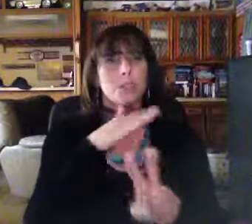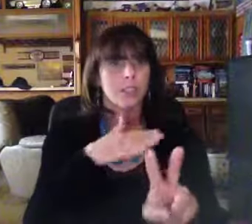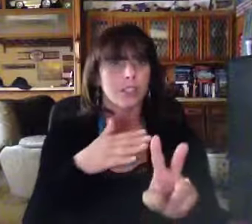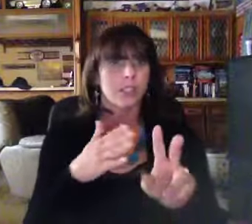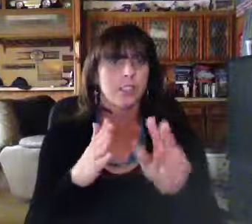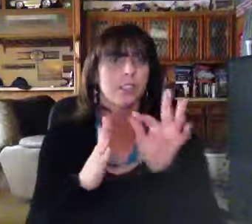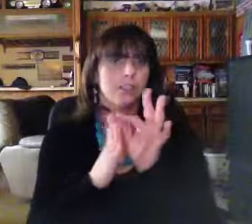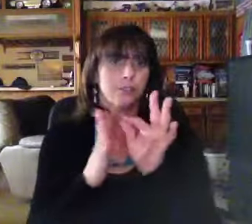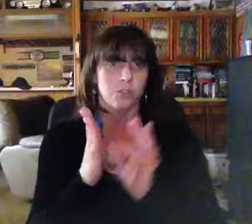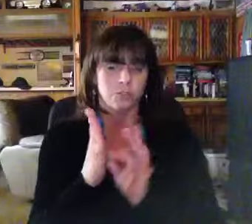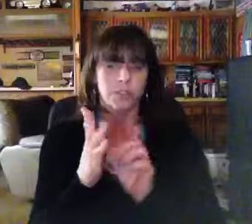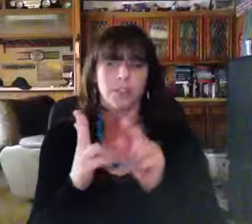Let's see how that's done.